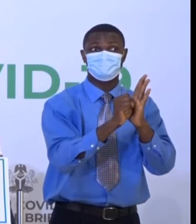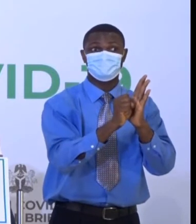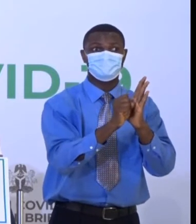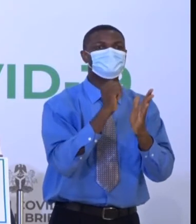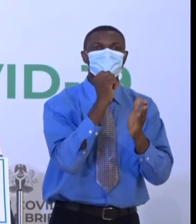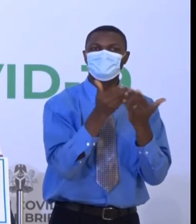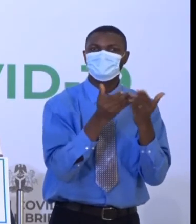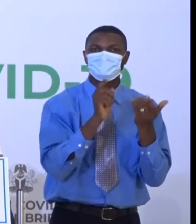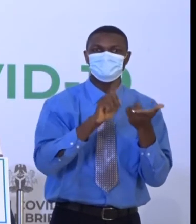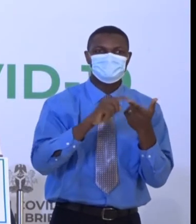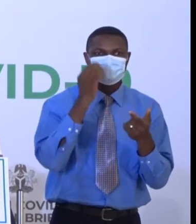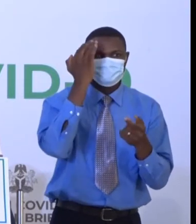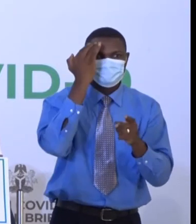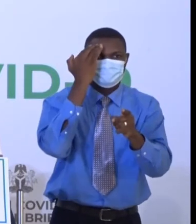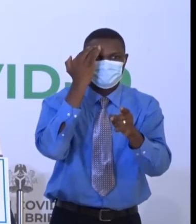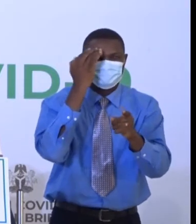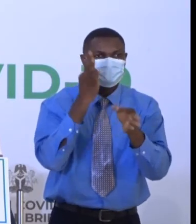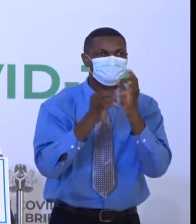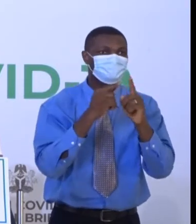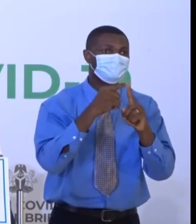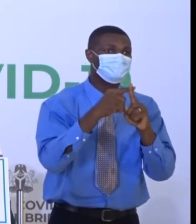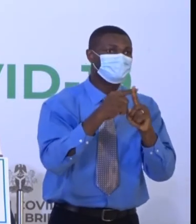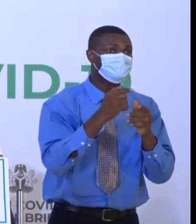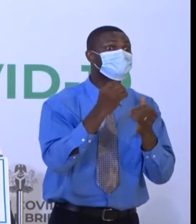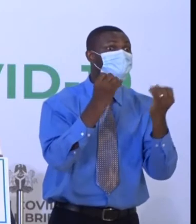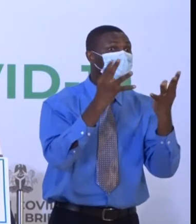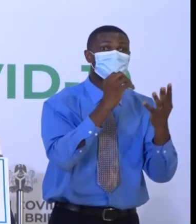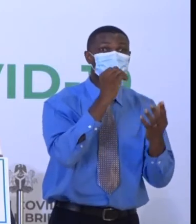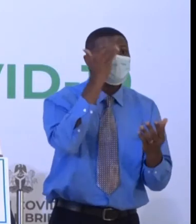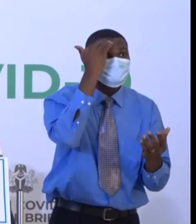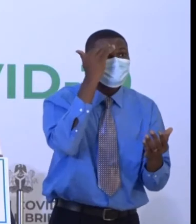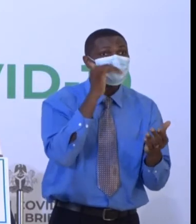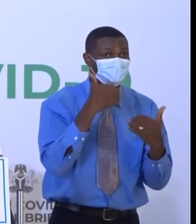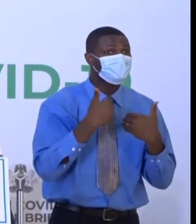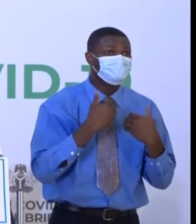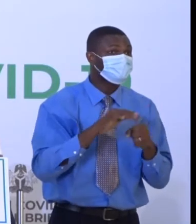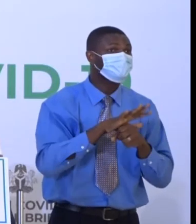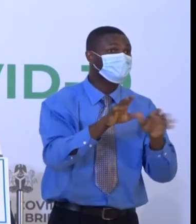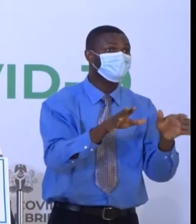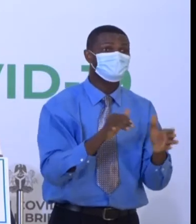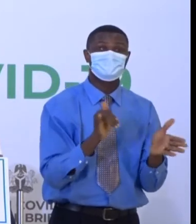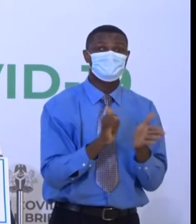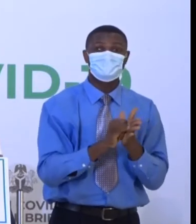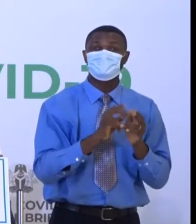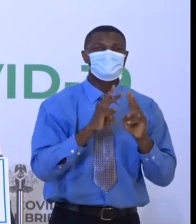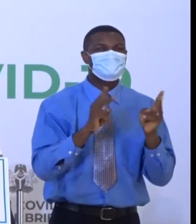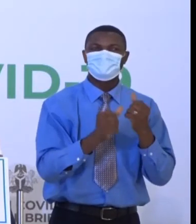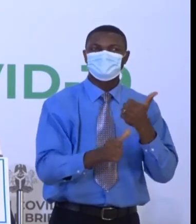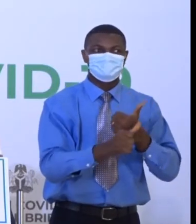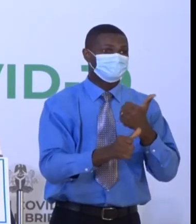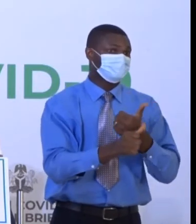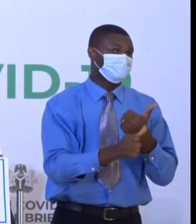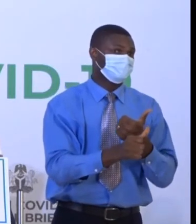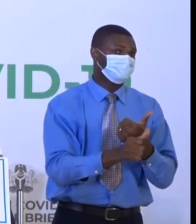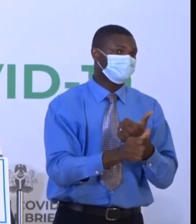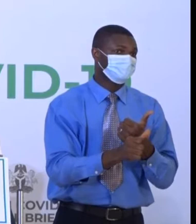to detect, and they don't even know that they have it. The danger of this is the continuous and